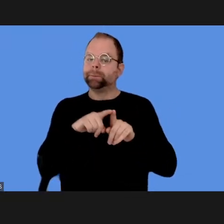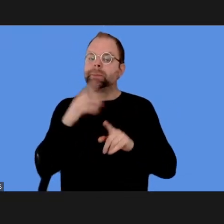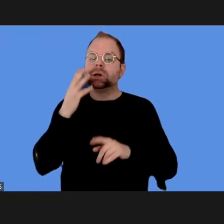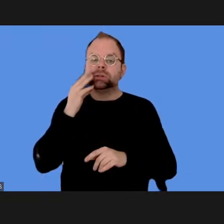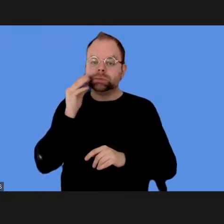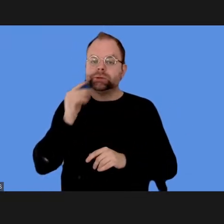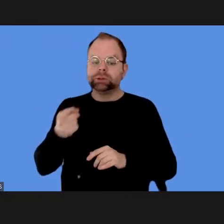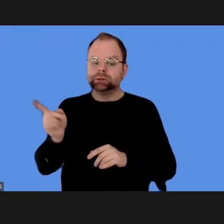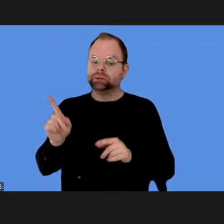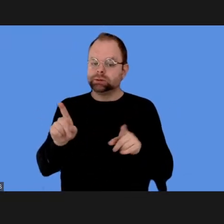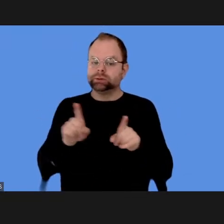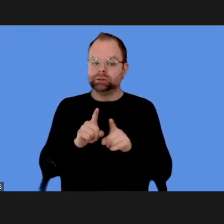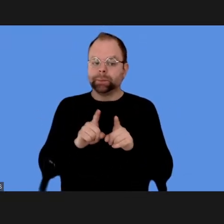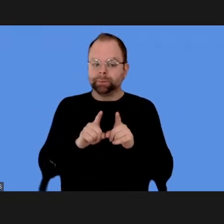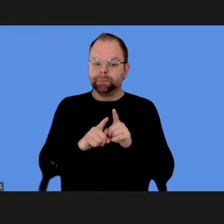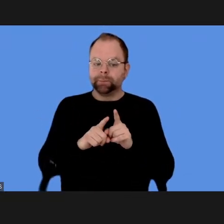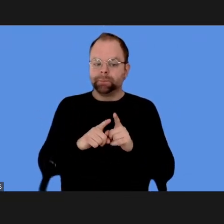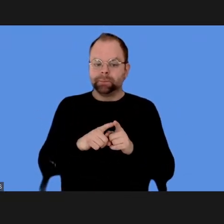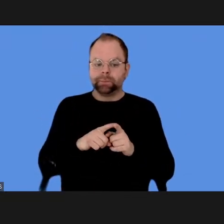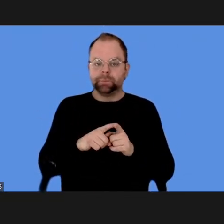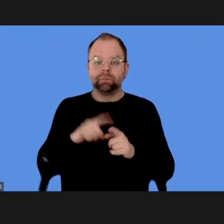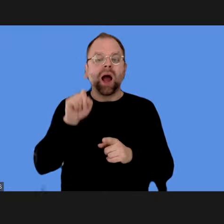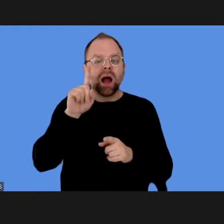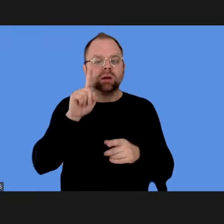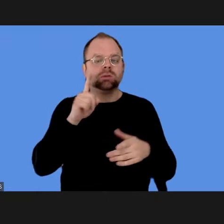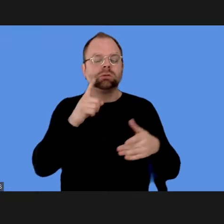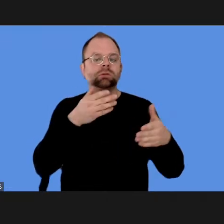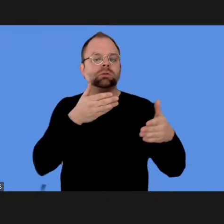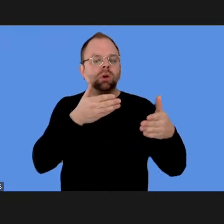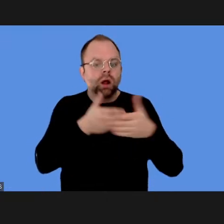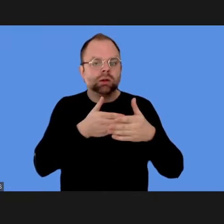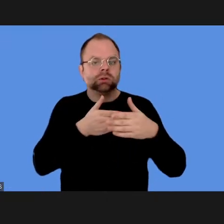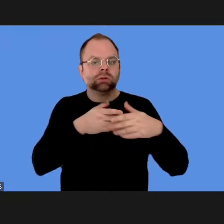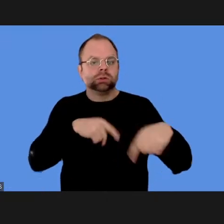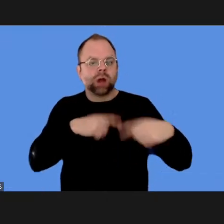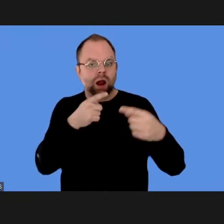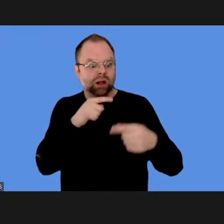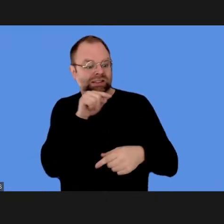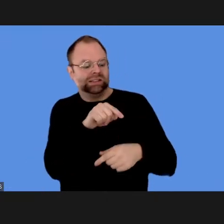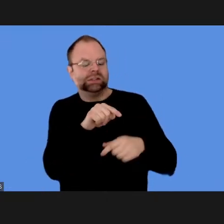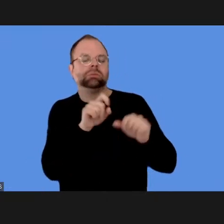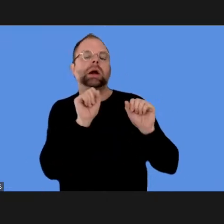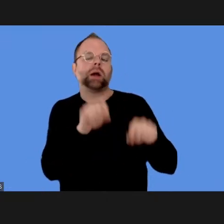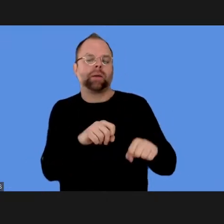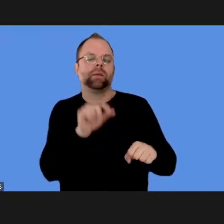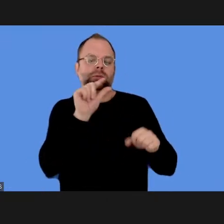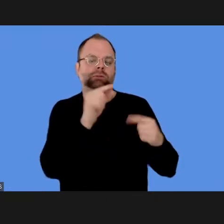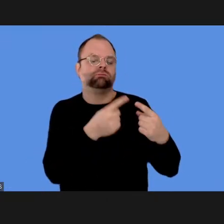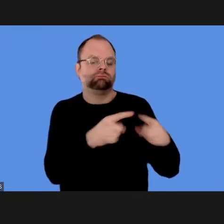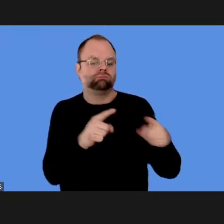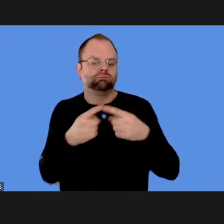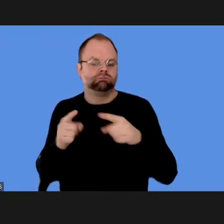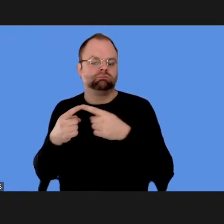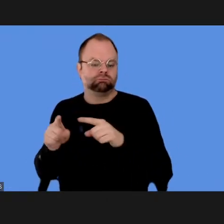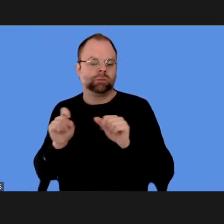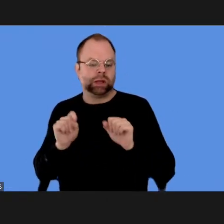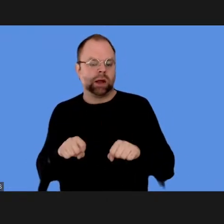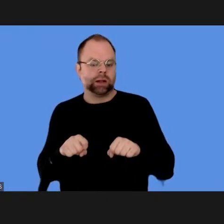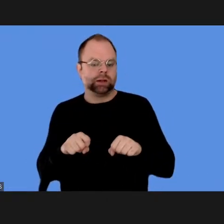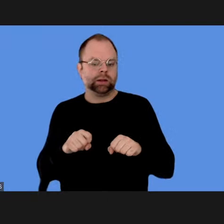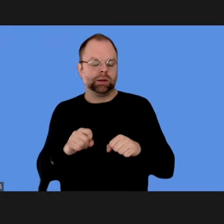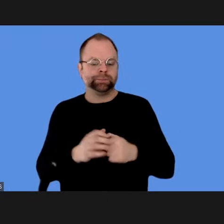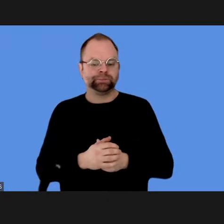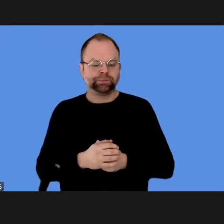was trying to put it, this is one of the key imperatives that we should, give emphasis to. For example,